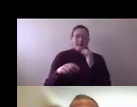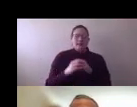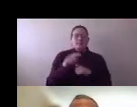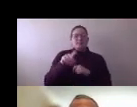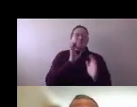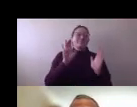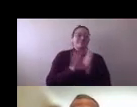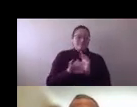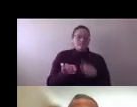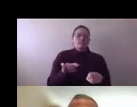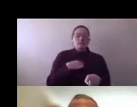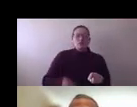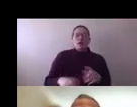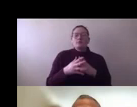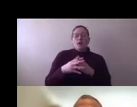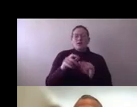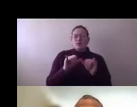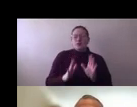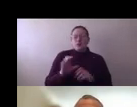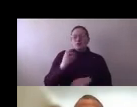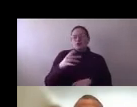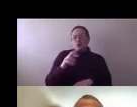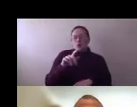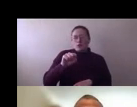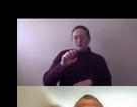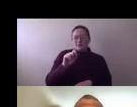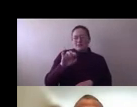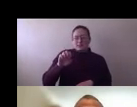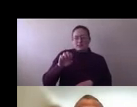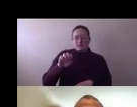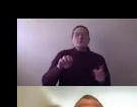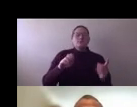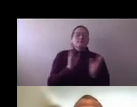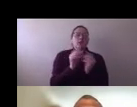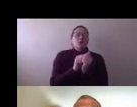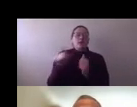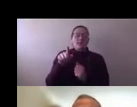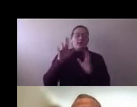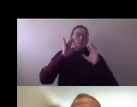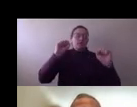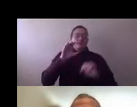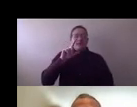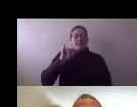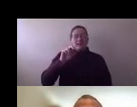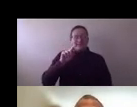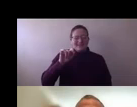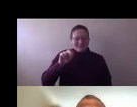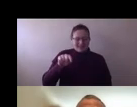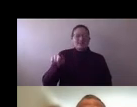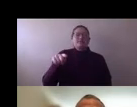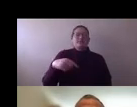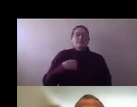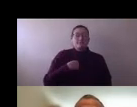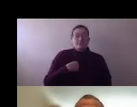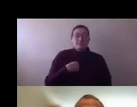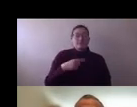American engineer, Charles Xie, meeting with President Clinton. And I happened also to